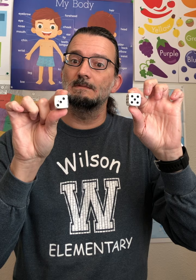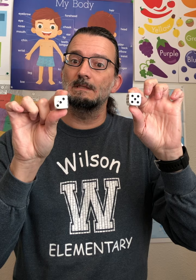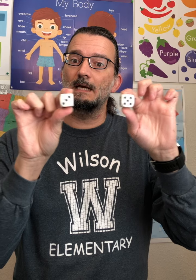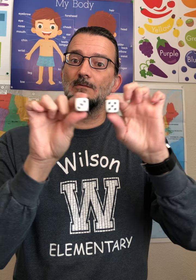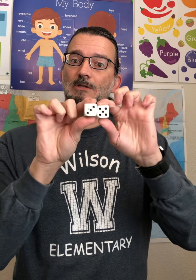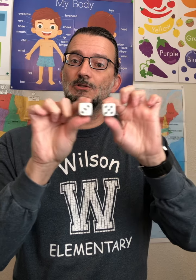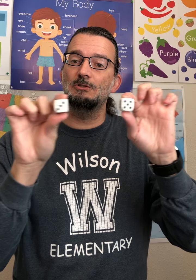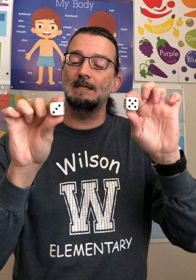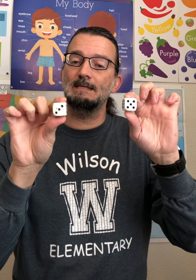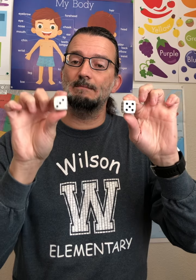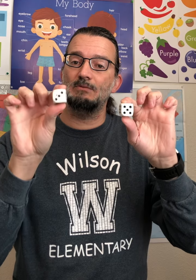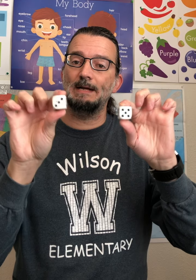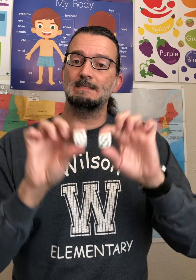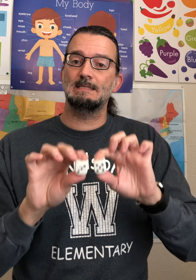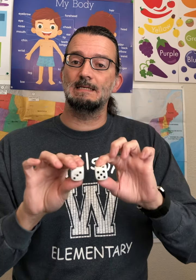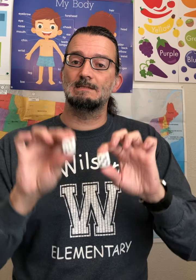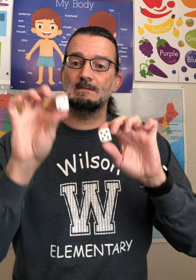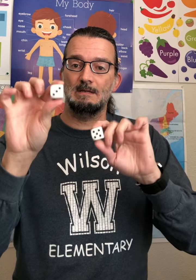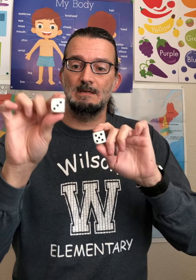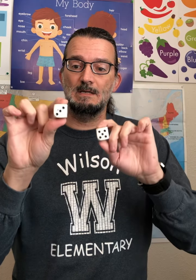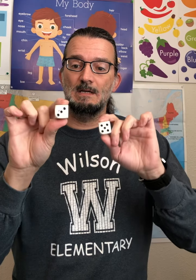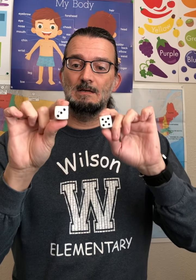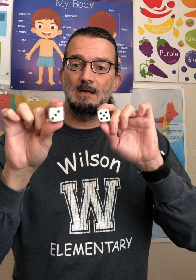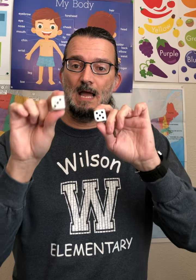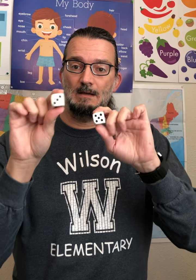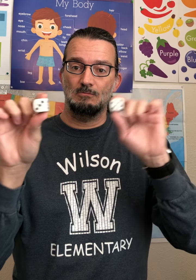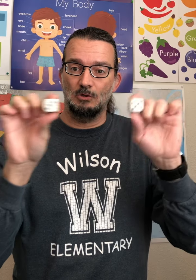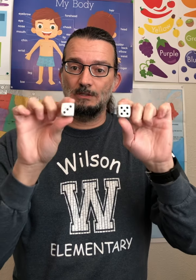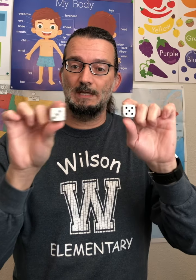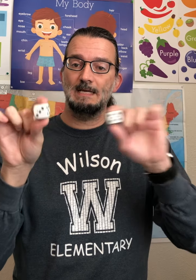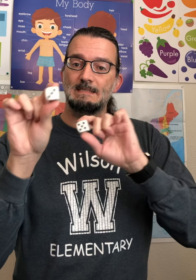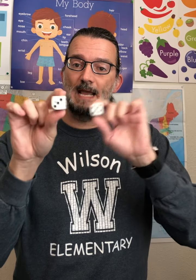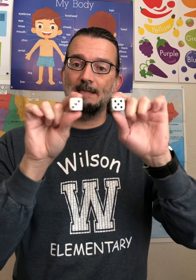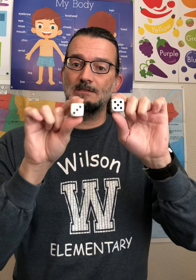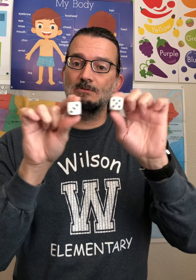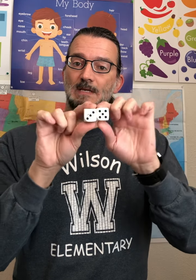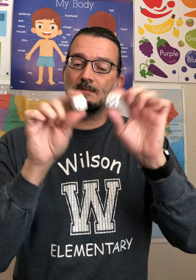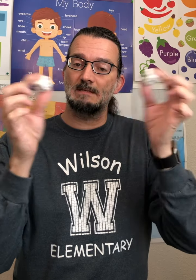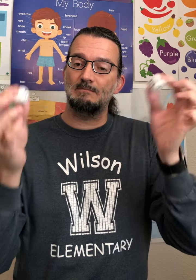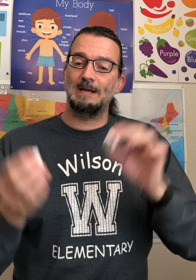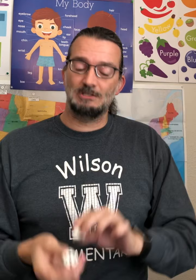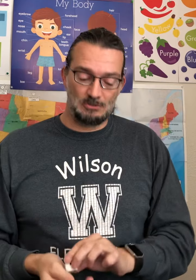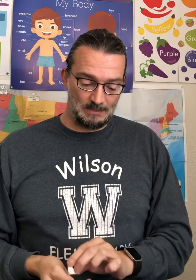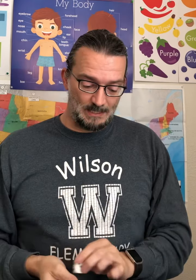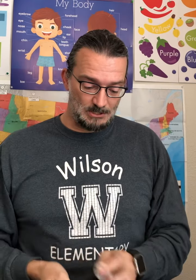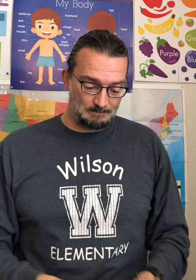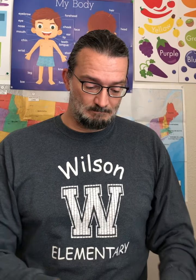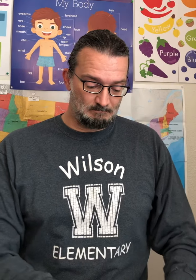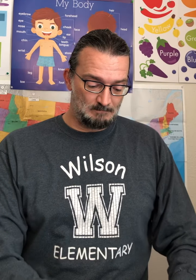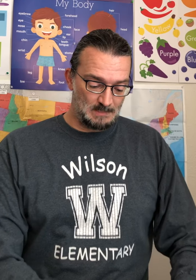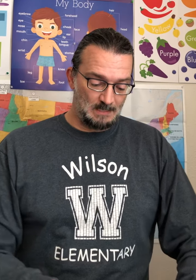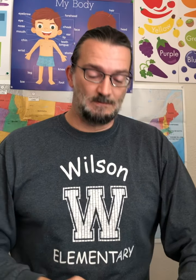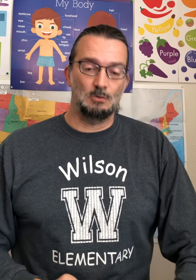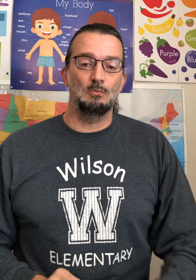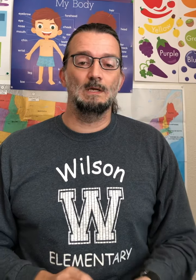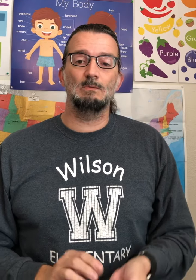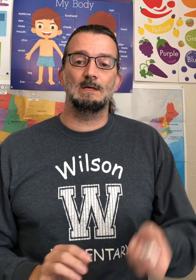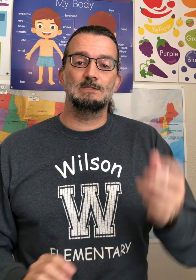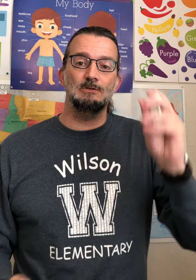Okay, I want you to do the thing. Practice these. Roll your dice, add the 2 numbers, and practice your addition. If you really want to, you